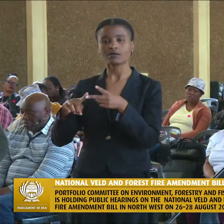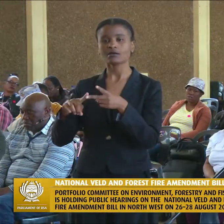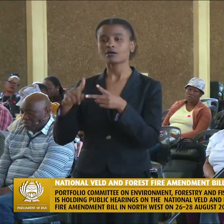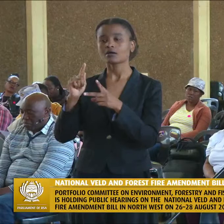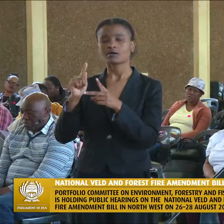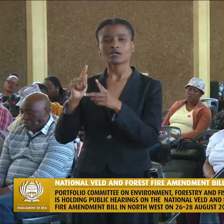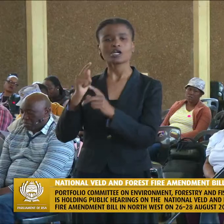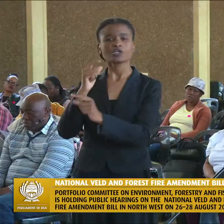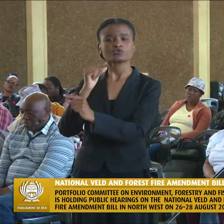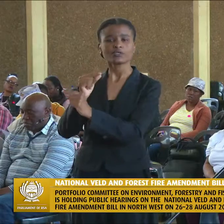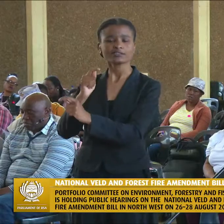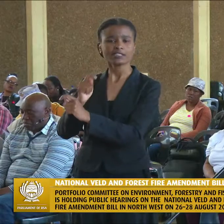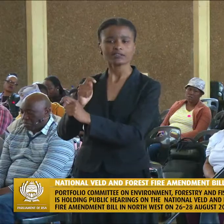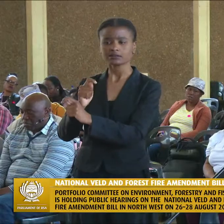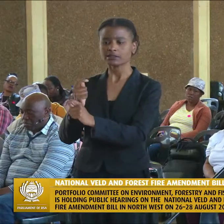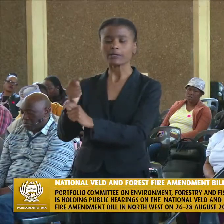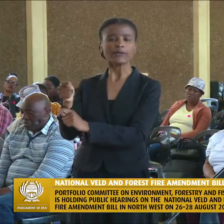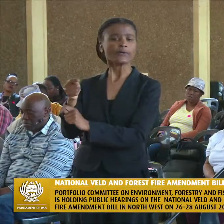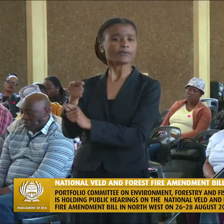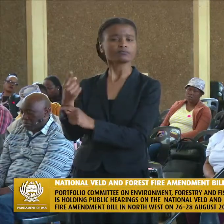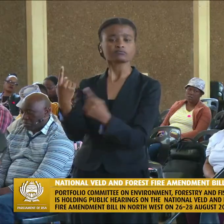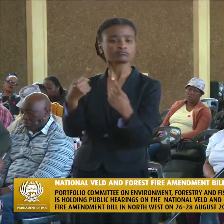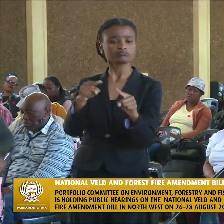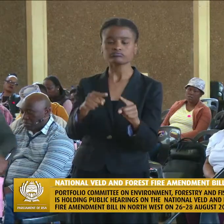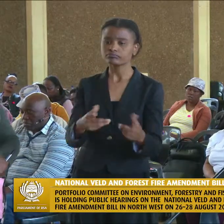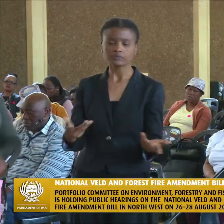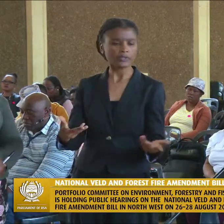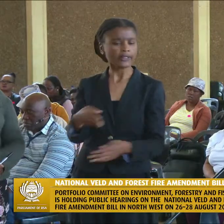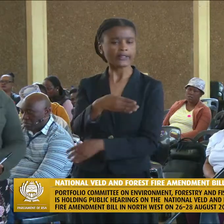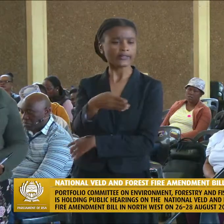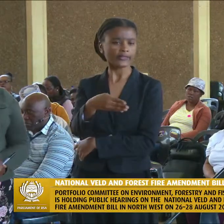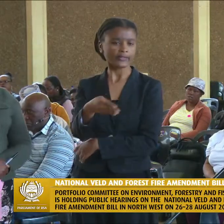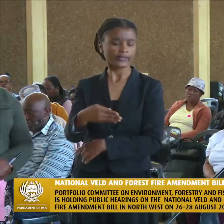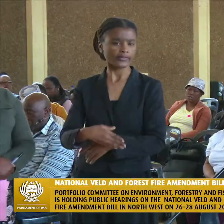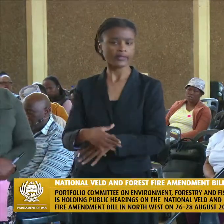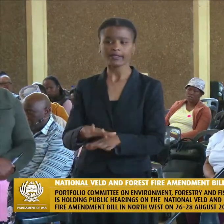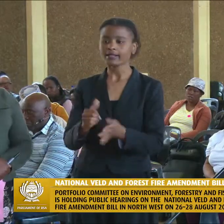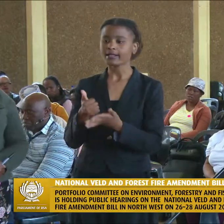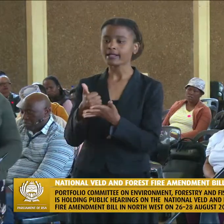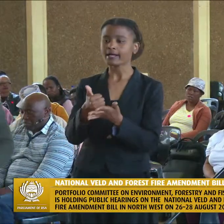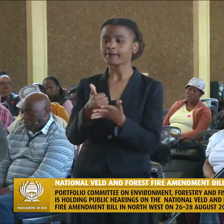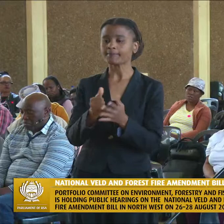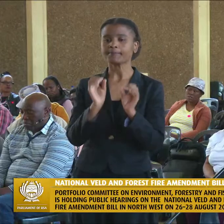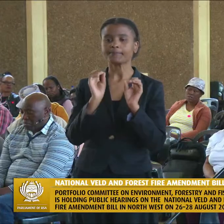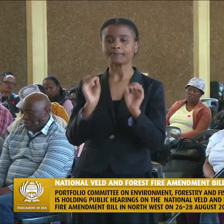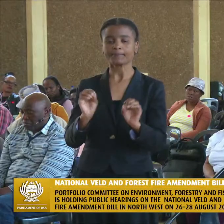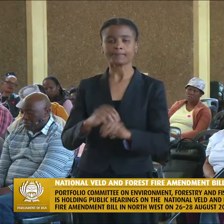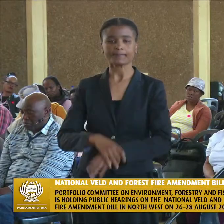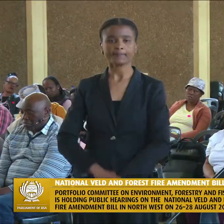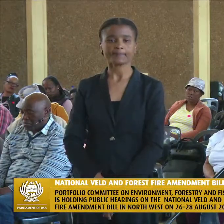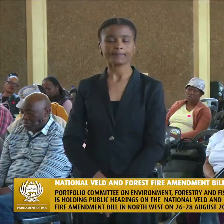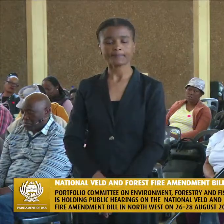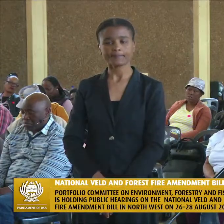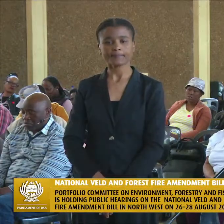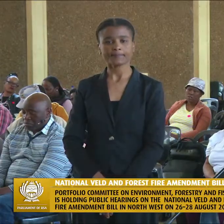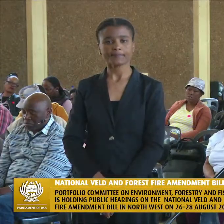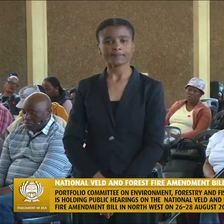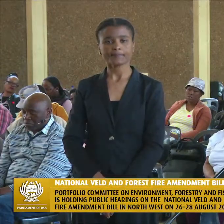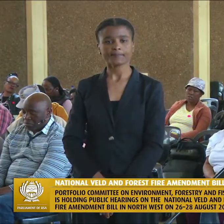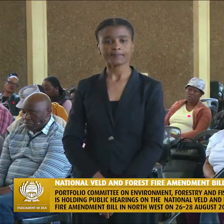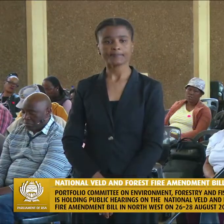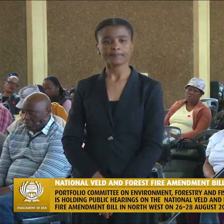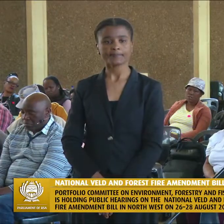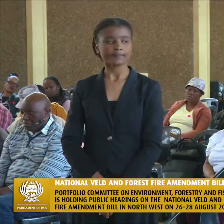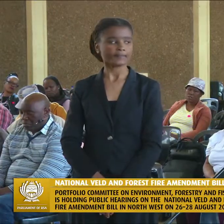the people from transnet and water affairs were not present to assist us with this fire extinguisher any